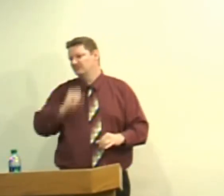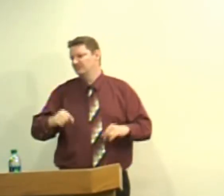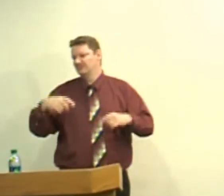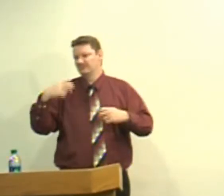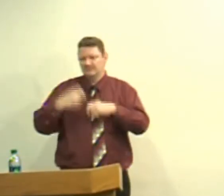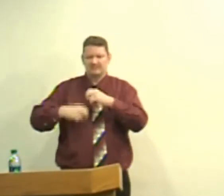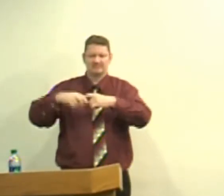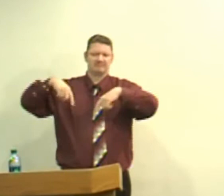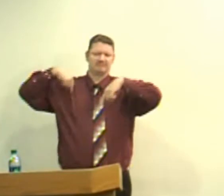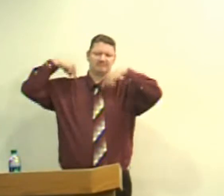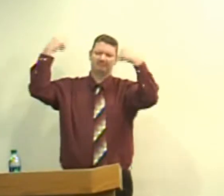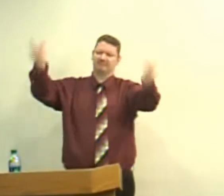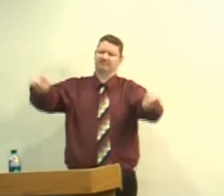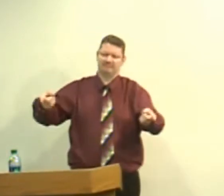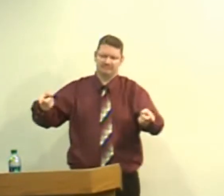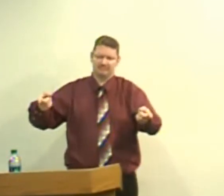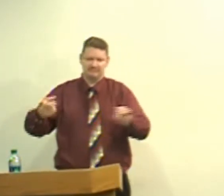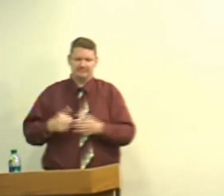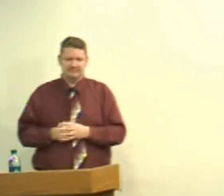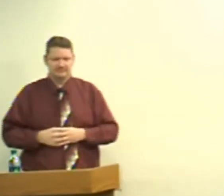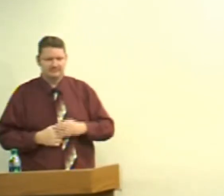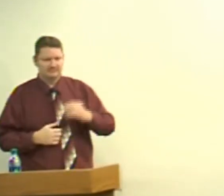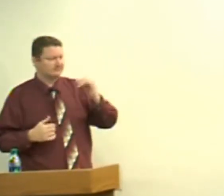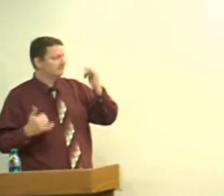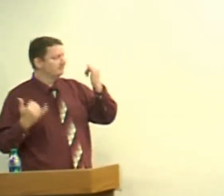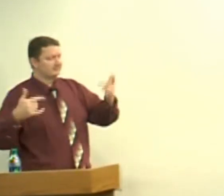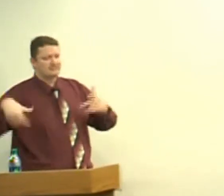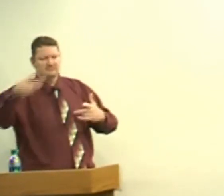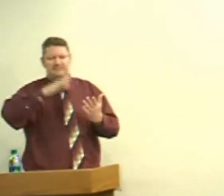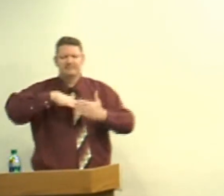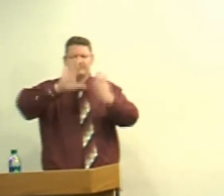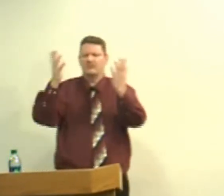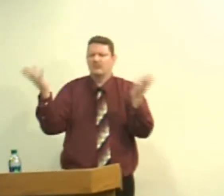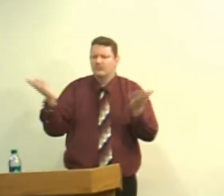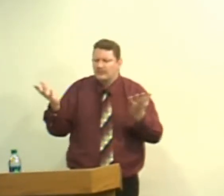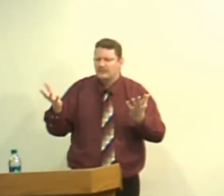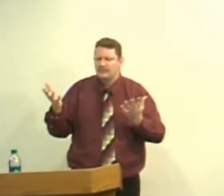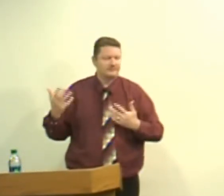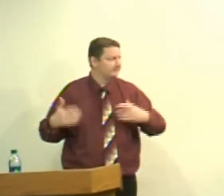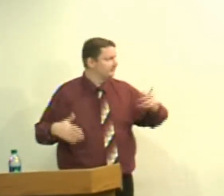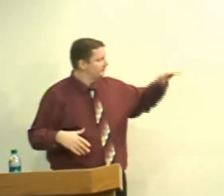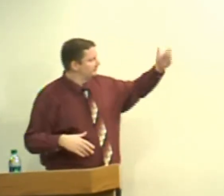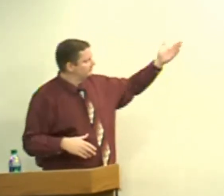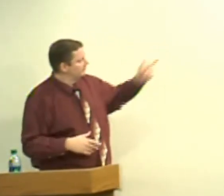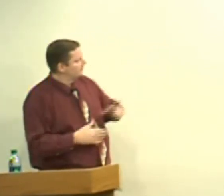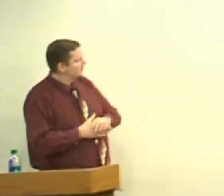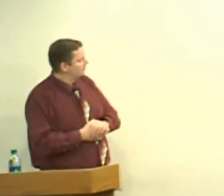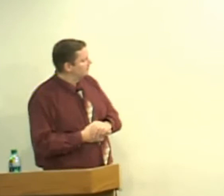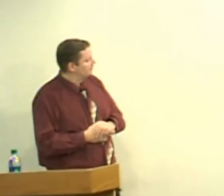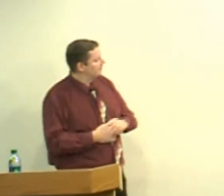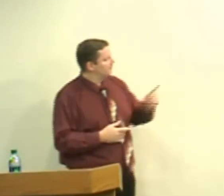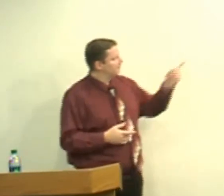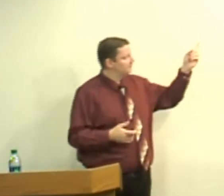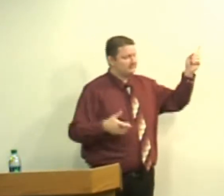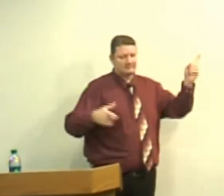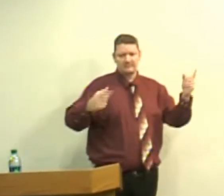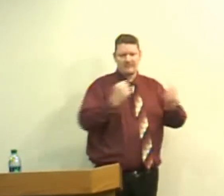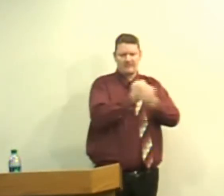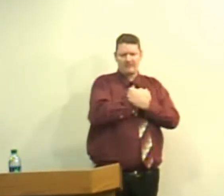these are all new problems, but they're not. They're the same old problems that they have had since the beginning of time. And what are the things, is it, that we